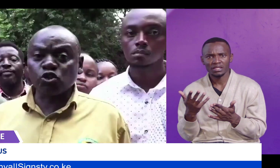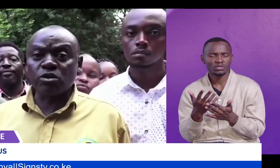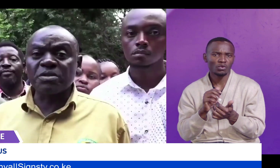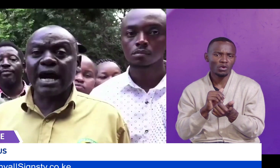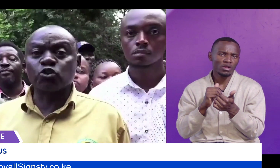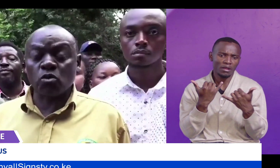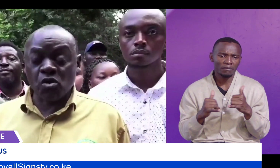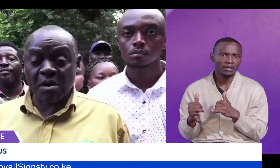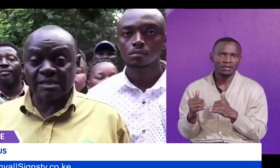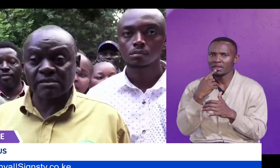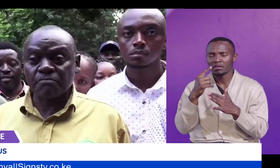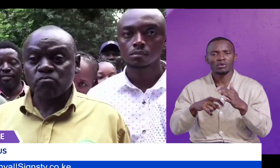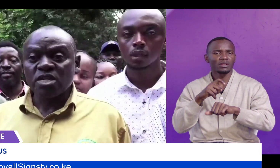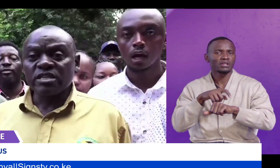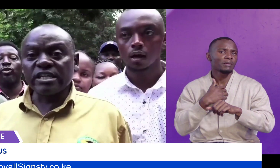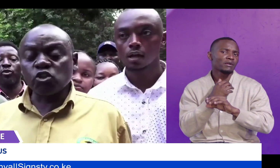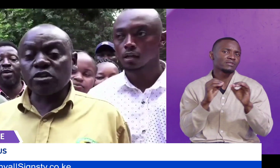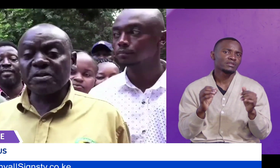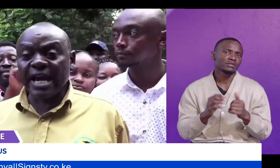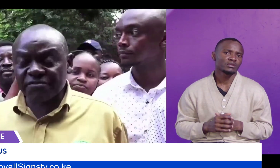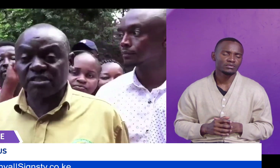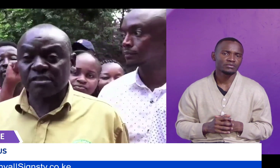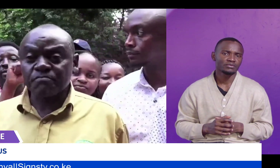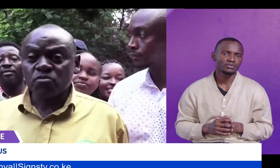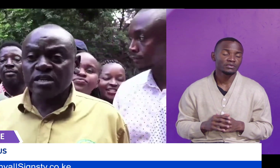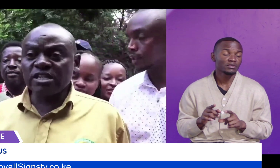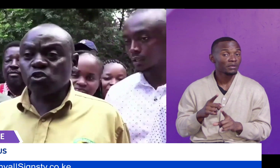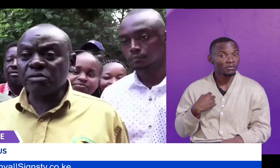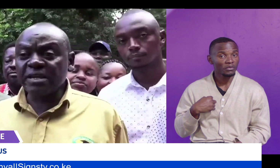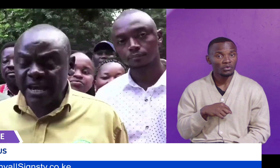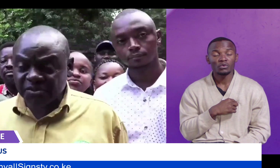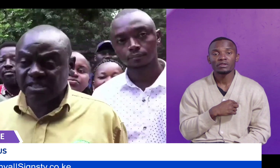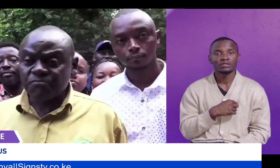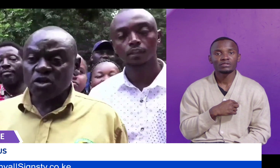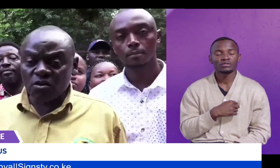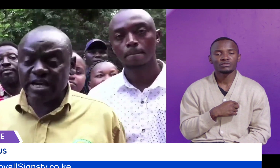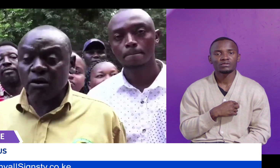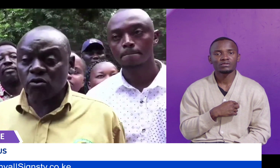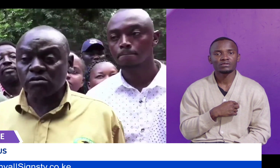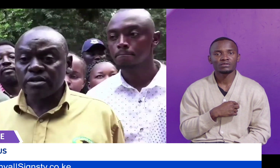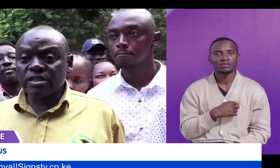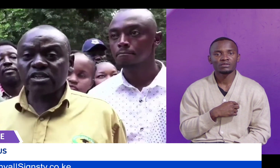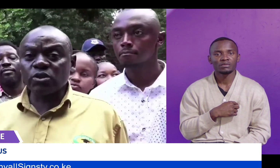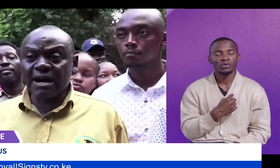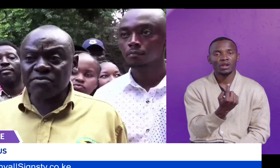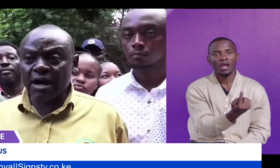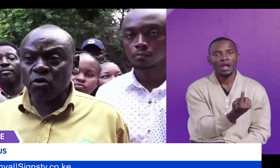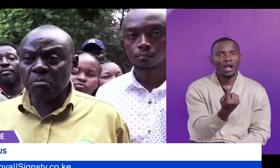be autonomous. They should be left. They should be left on their own. They should have their own